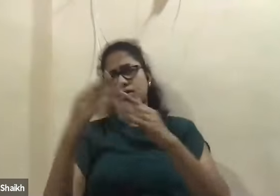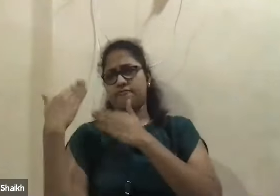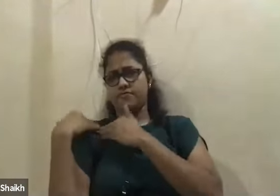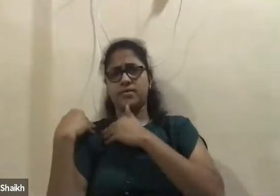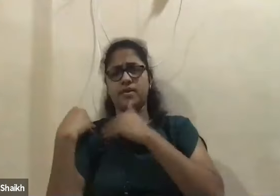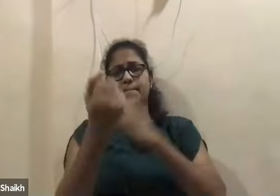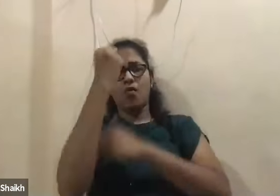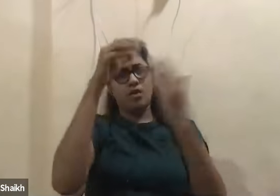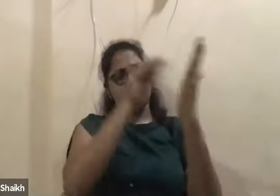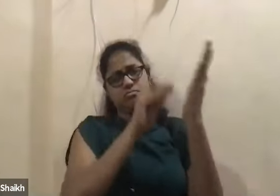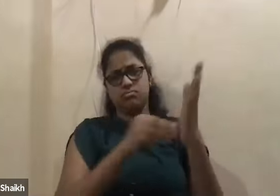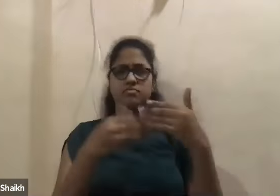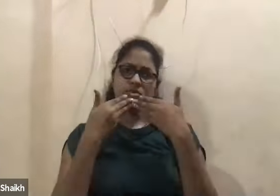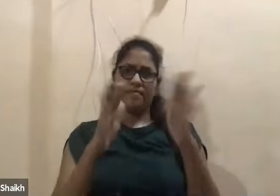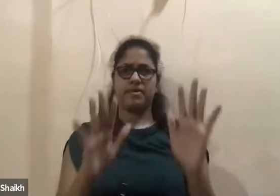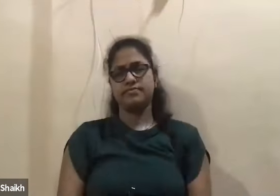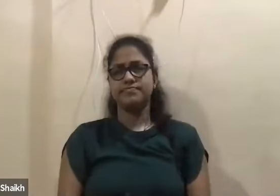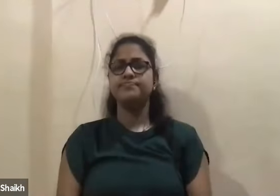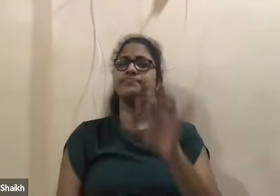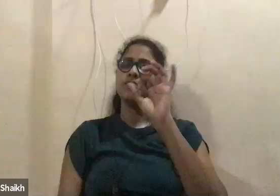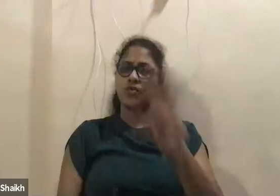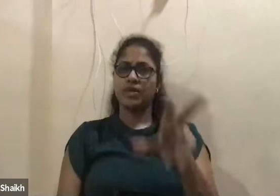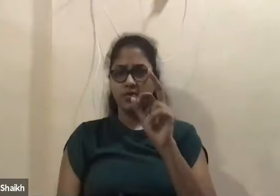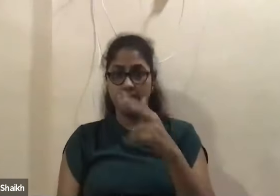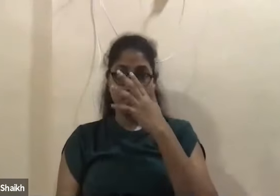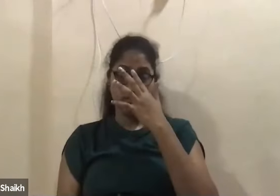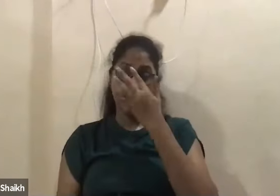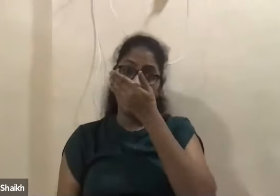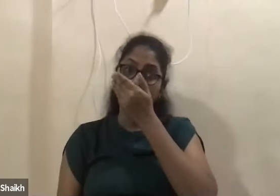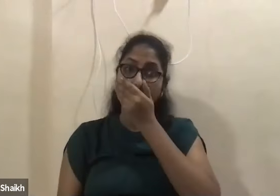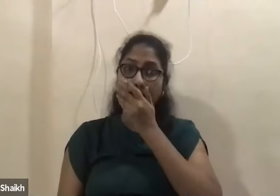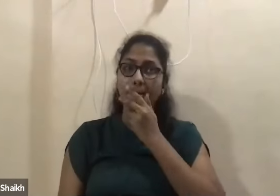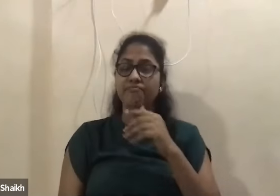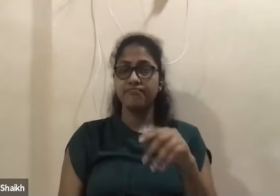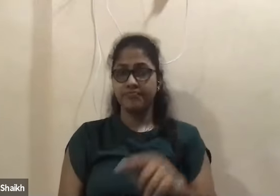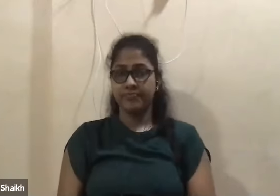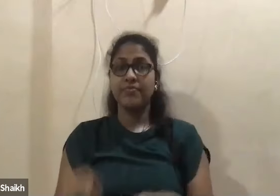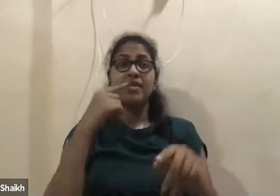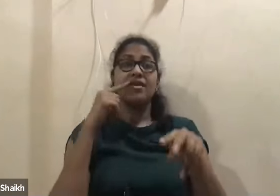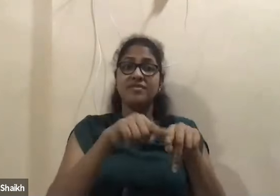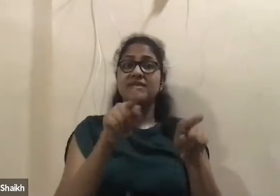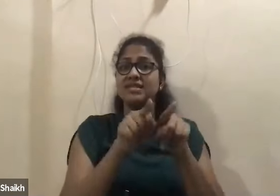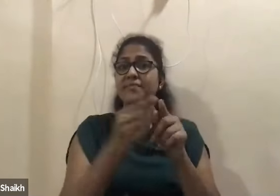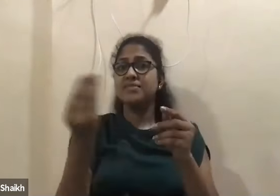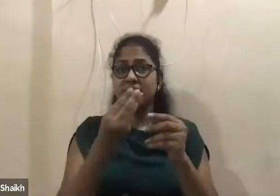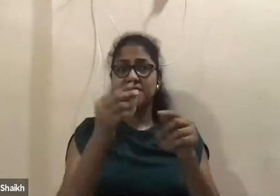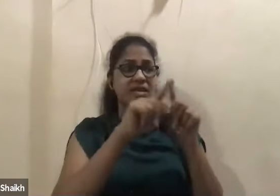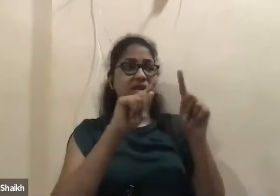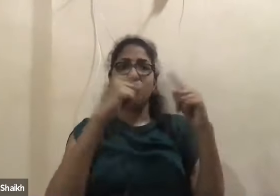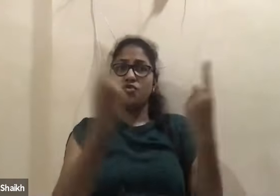depending on it. Okay. That means it is not something like the flat is locked and we can't do